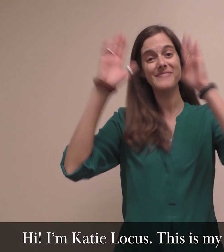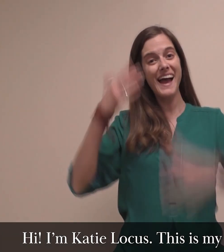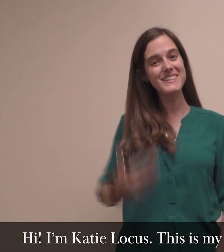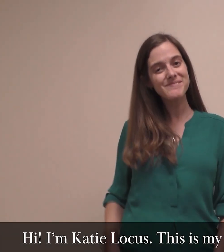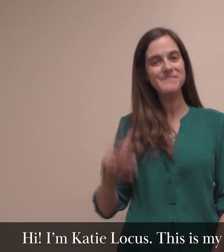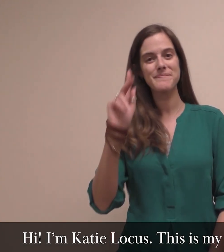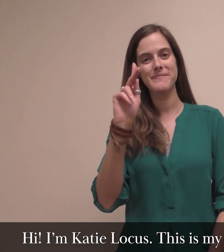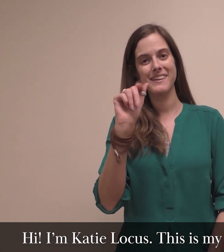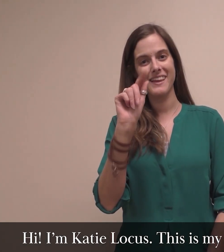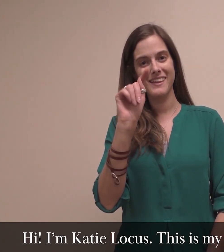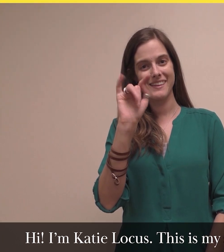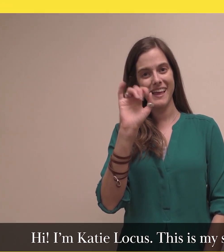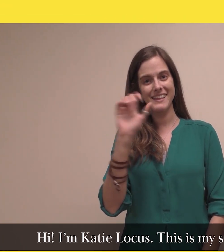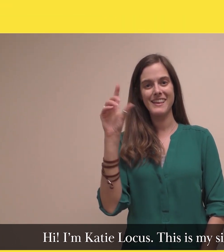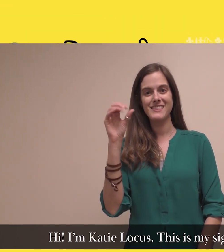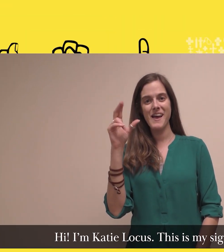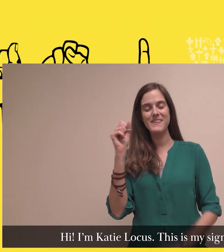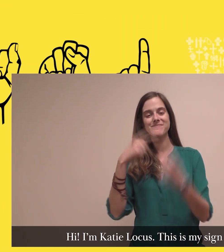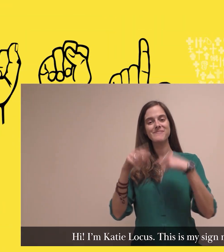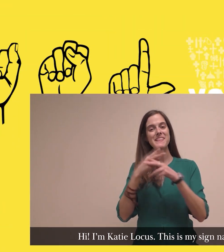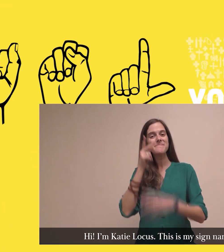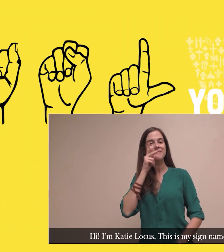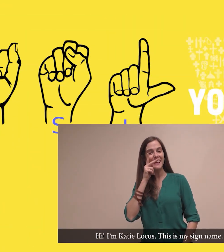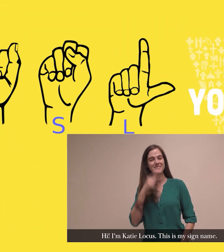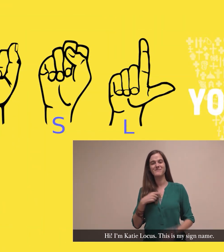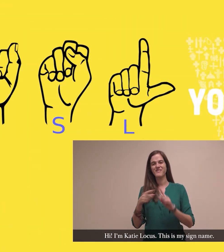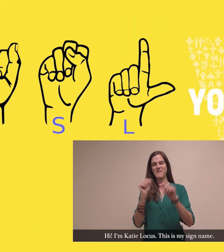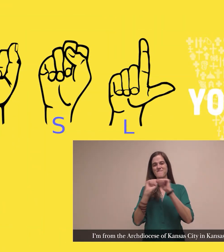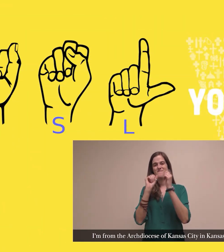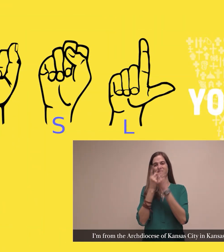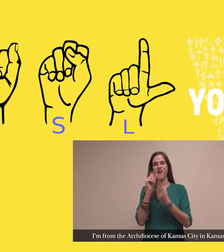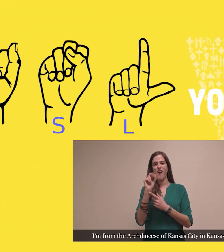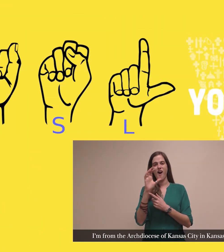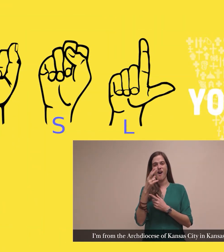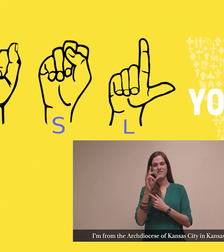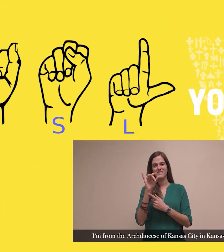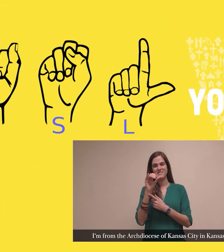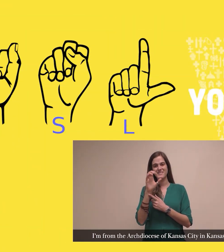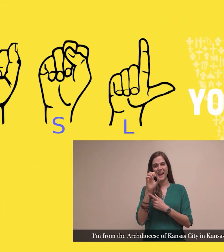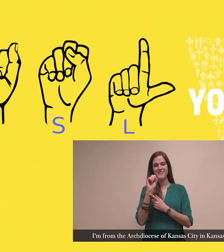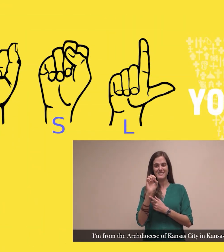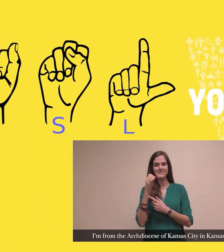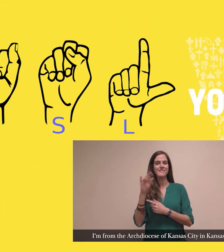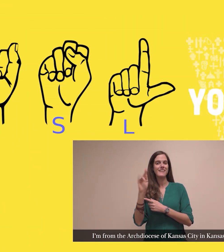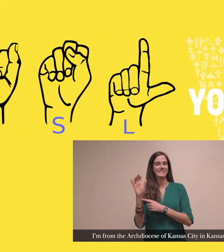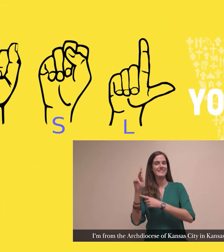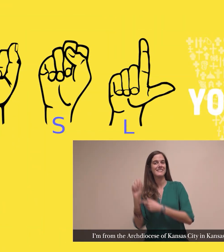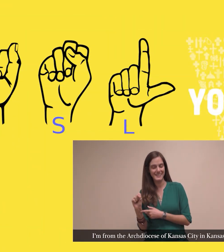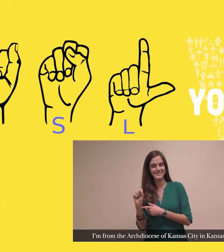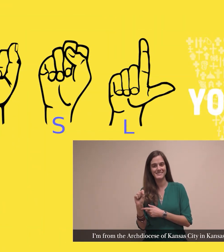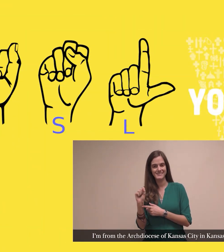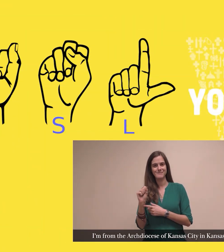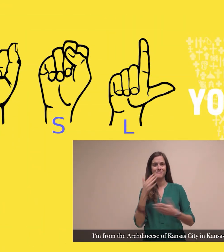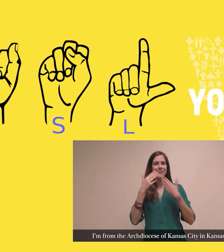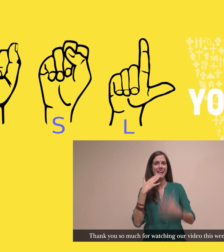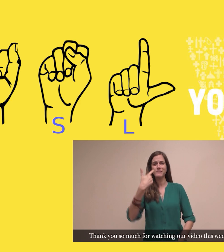Hi, I'm Katie Locus. This is my sign name. I'm from the Archdiocese of Kansas City in Kansas. Thank you so much